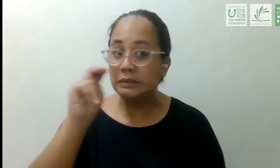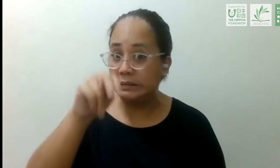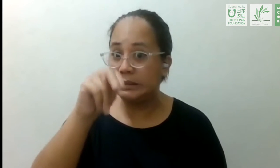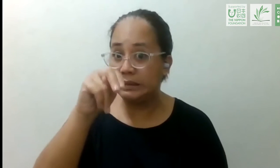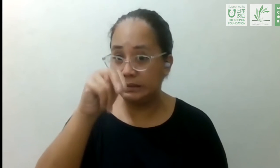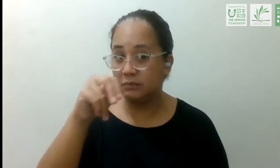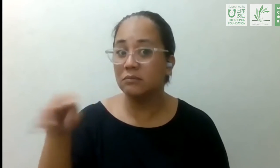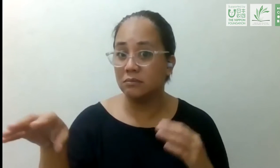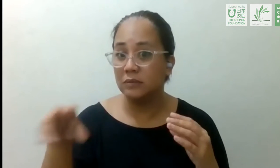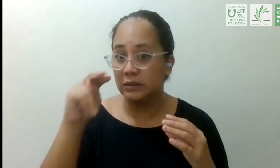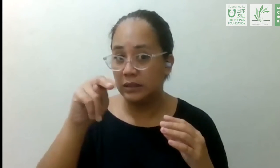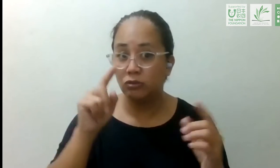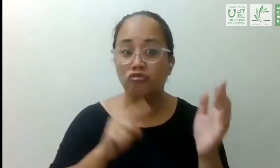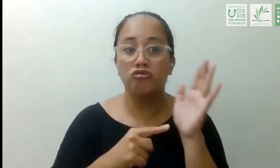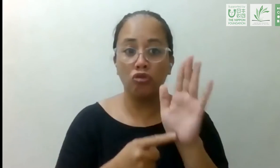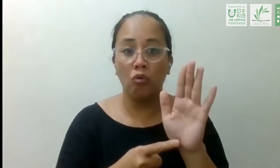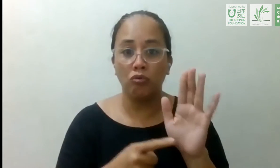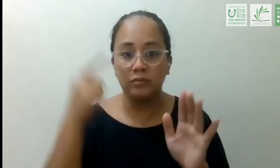show the head moving.